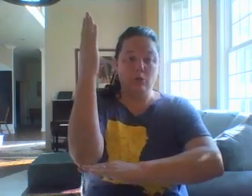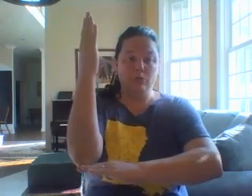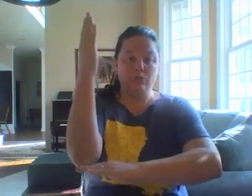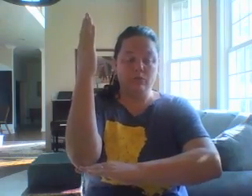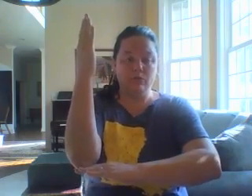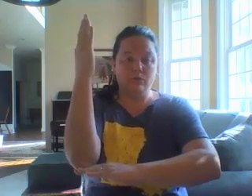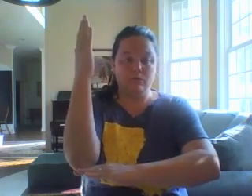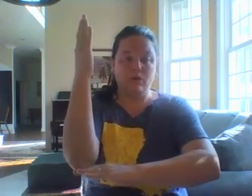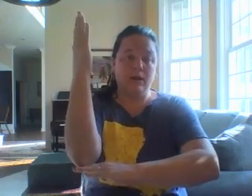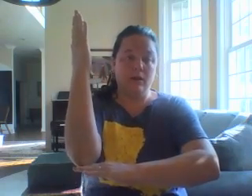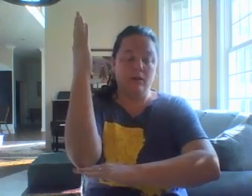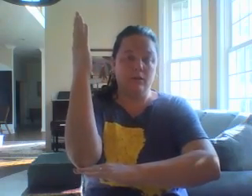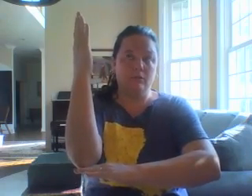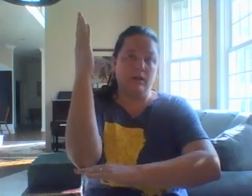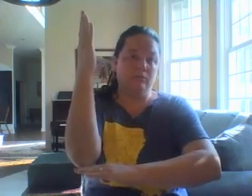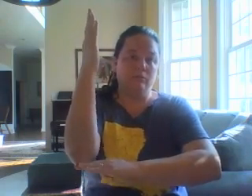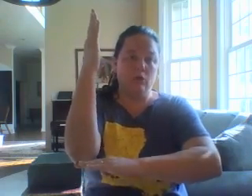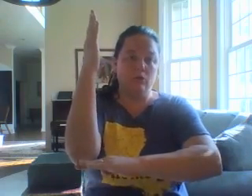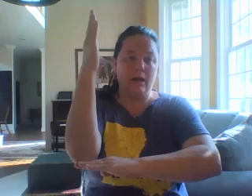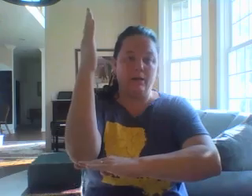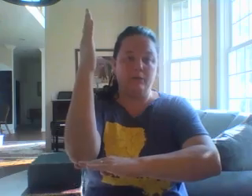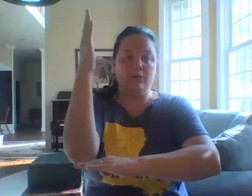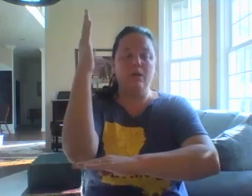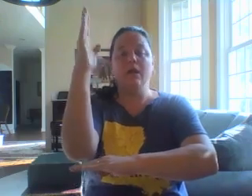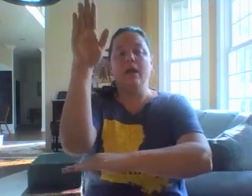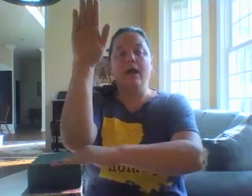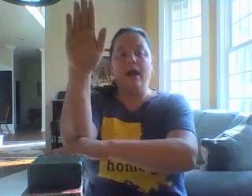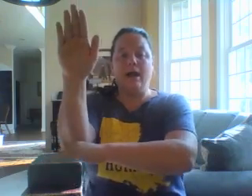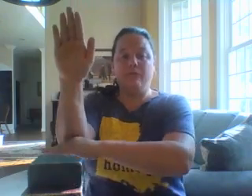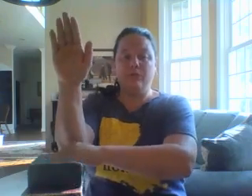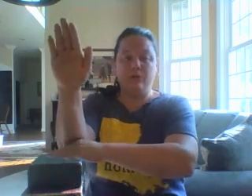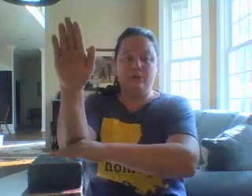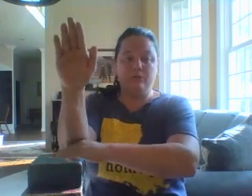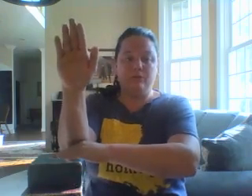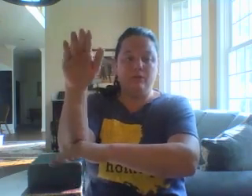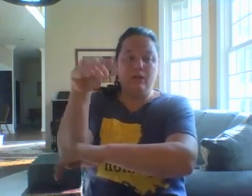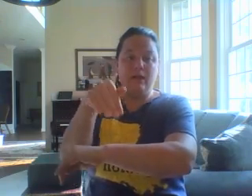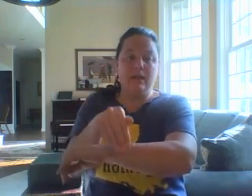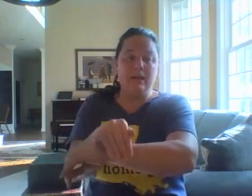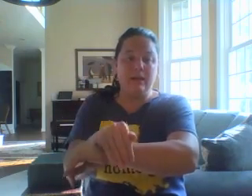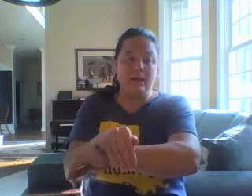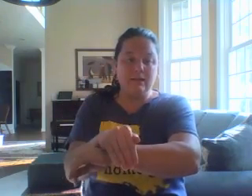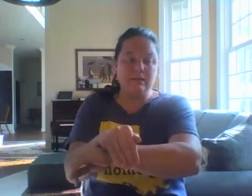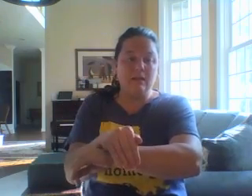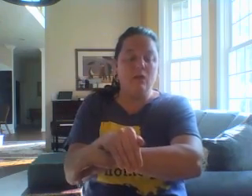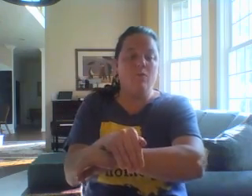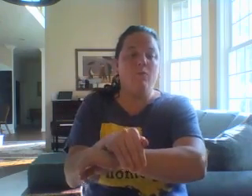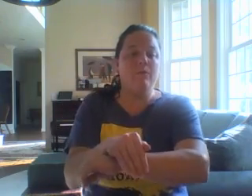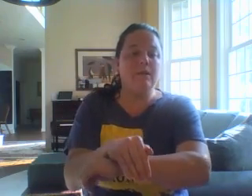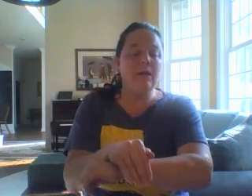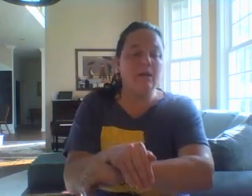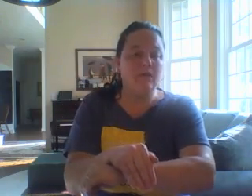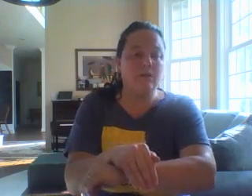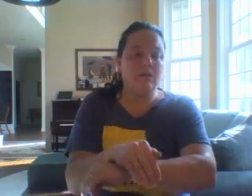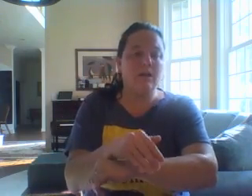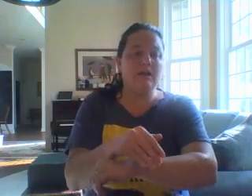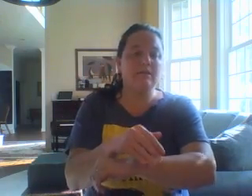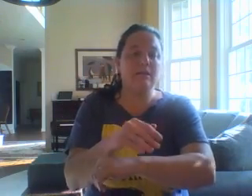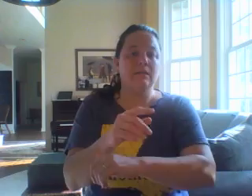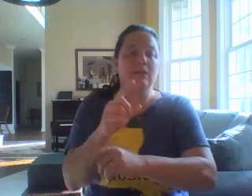noon, or noon, high noon, afternoon, and night. But what we did not cover in class is the